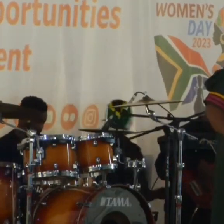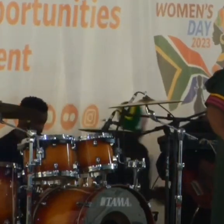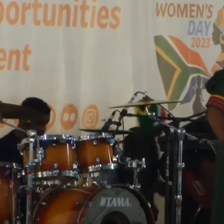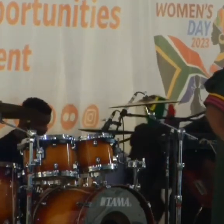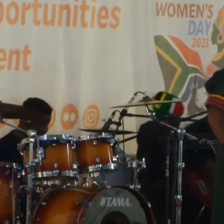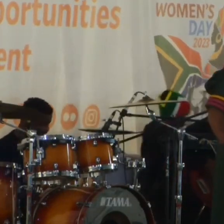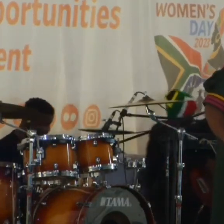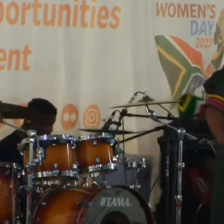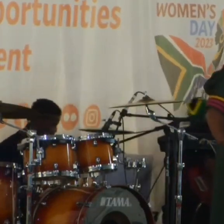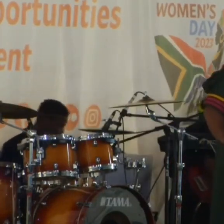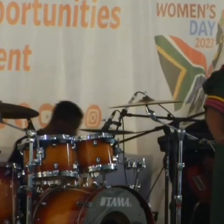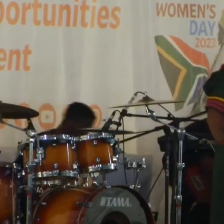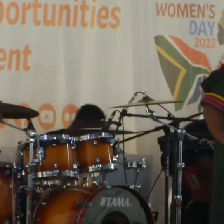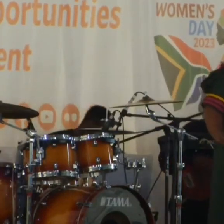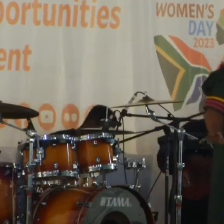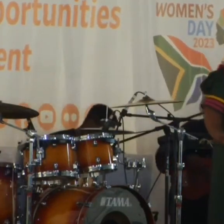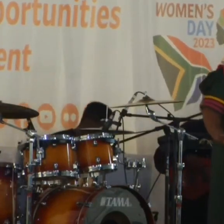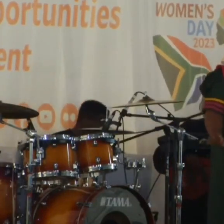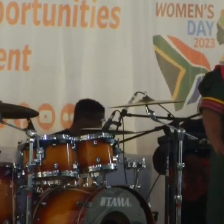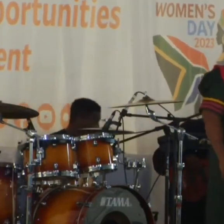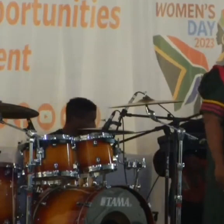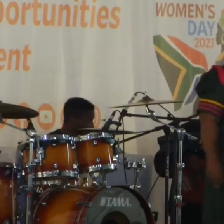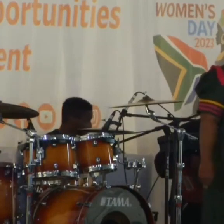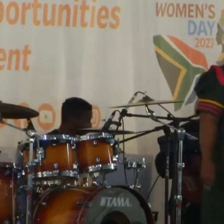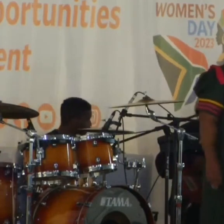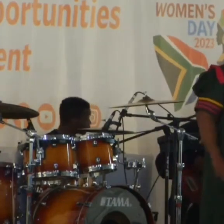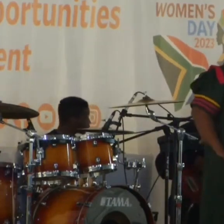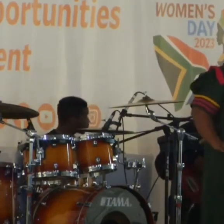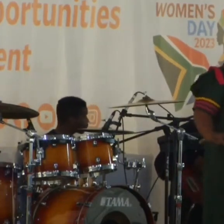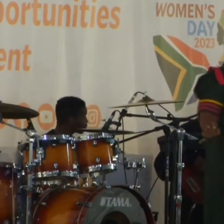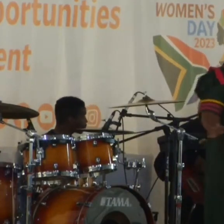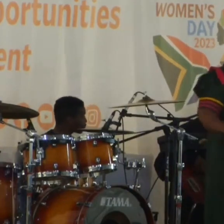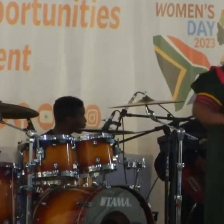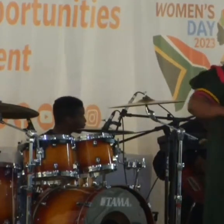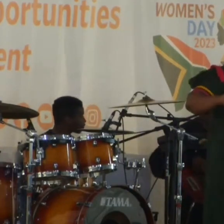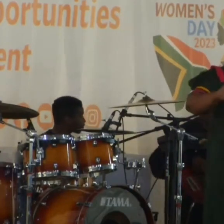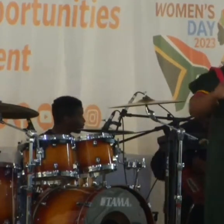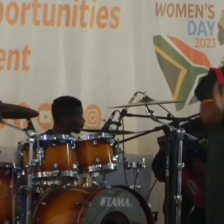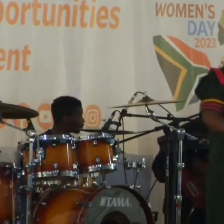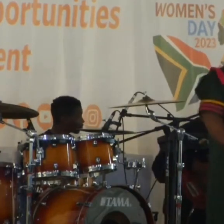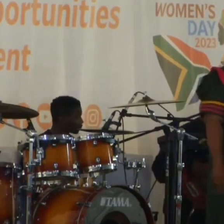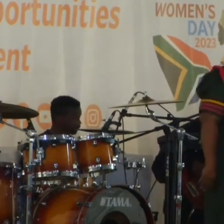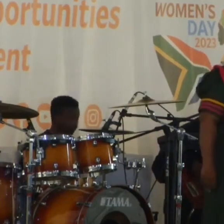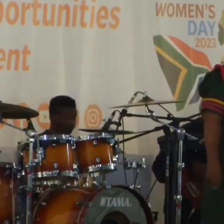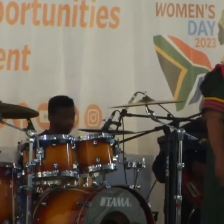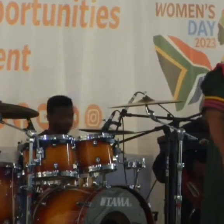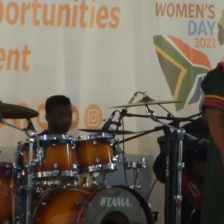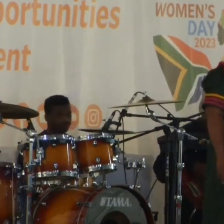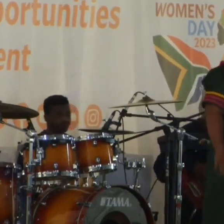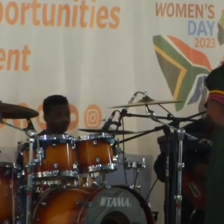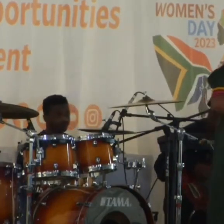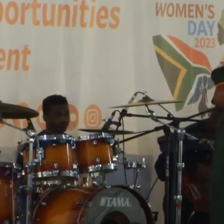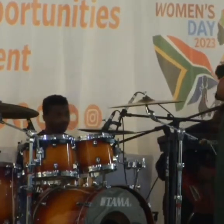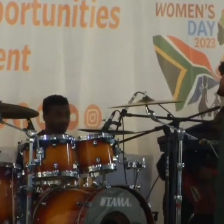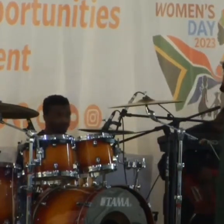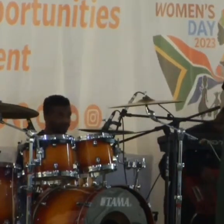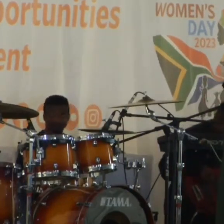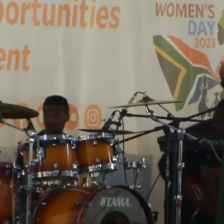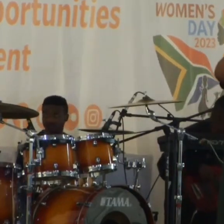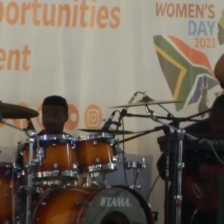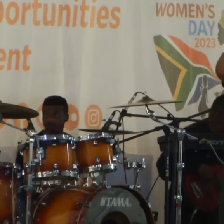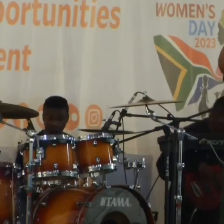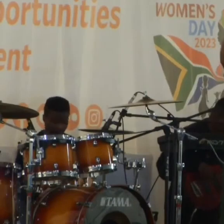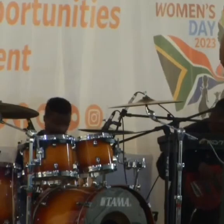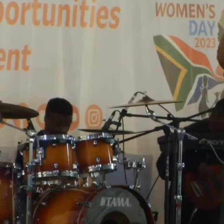am born of women of virtue, of vigor and vitality. So